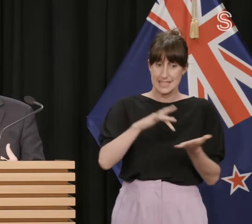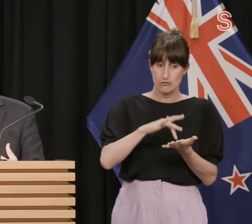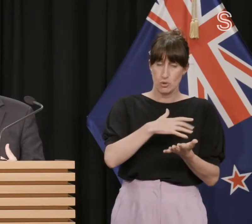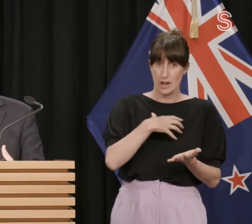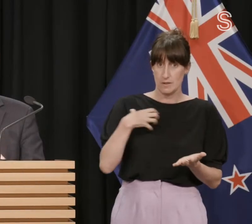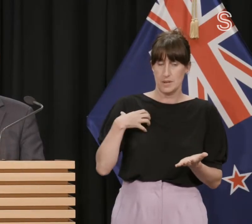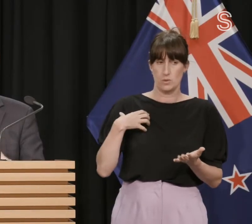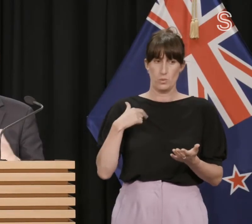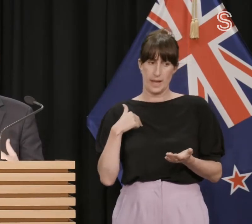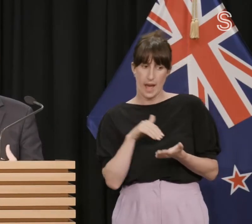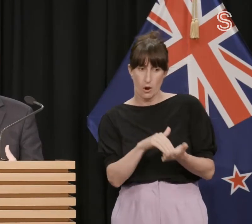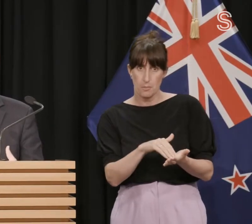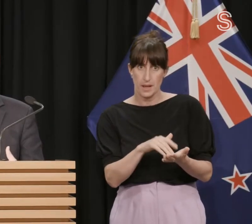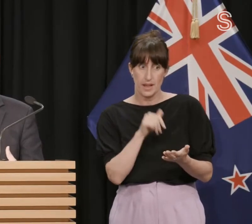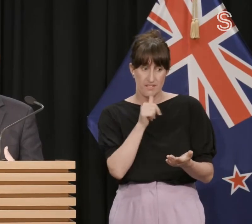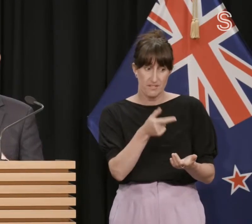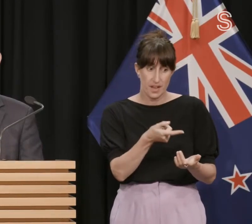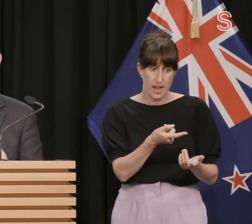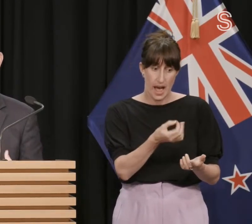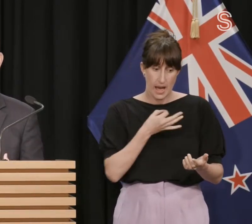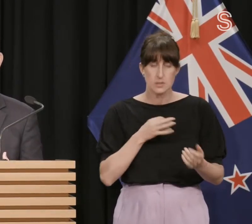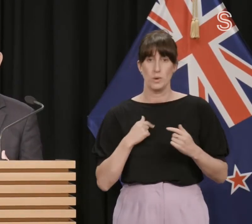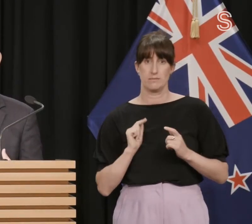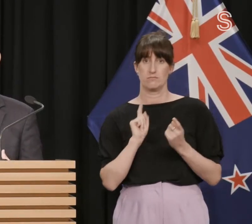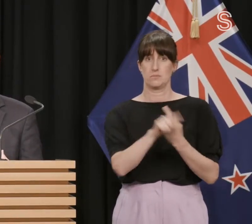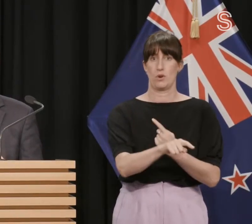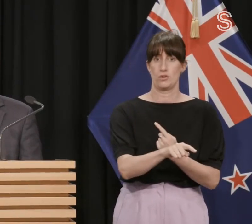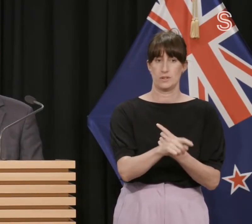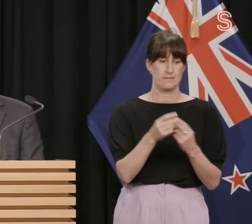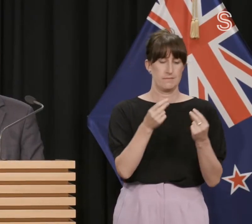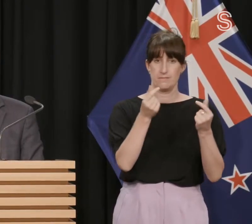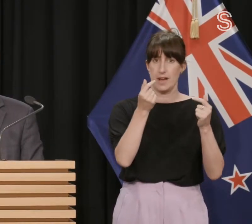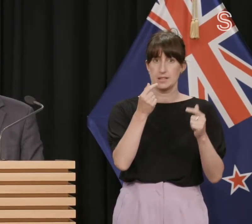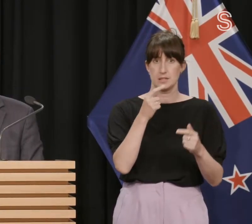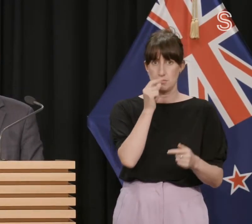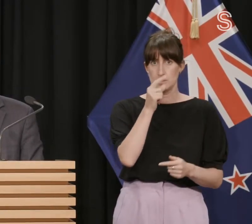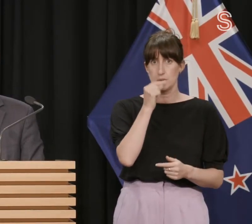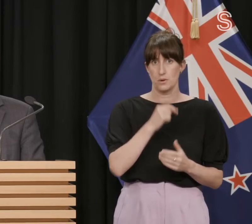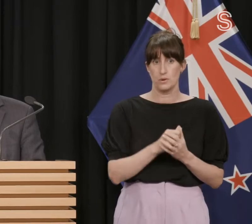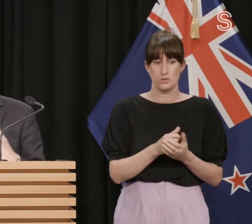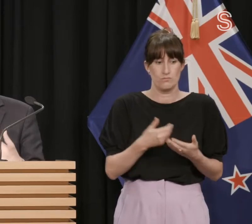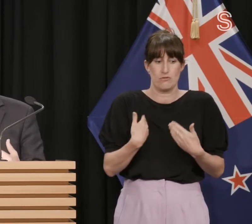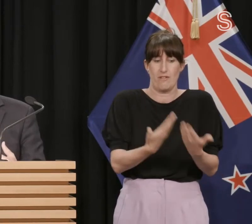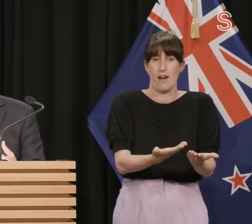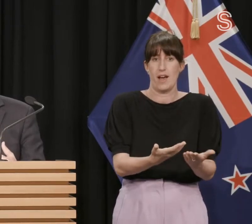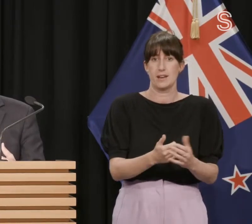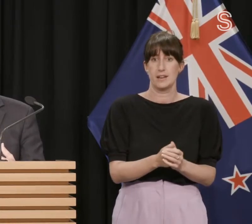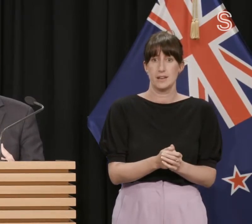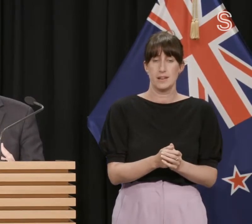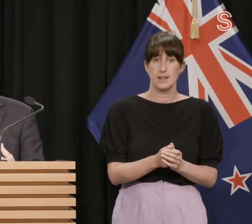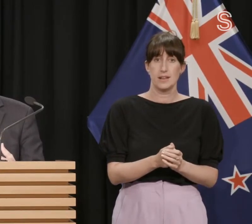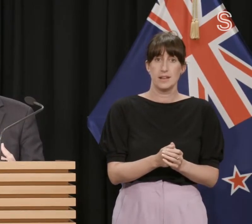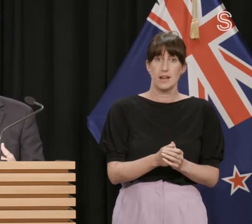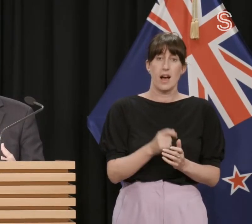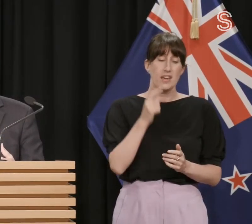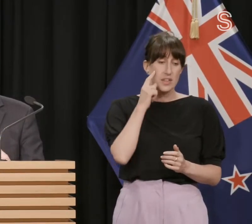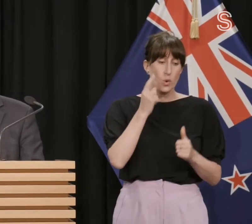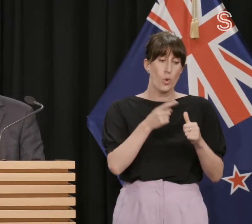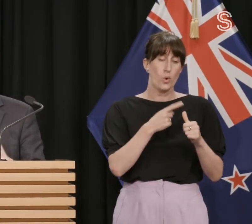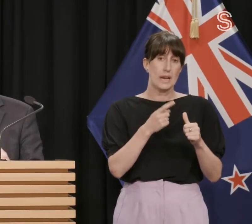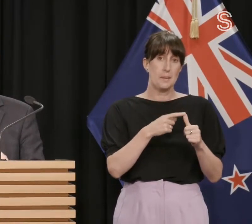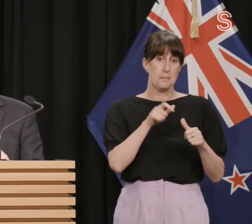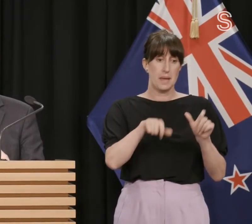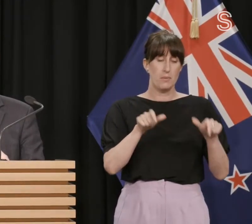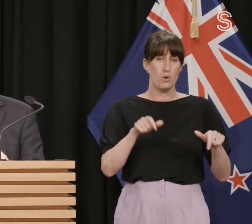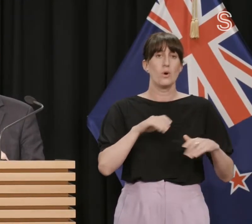Anything that they ask for, we're moving as fast as we can to give them everything that they are asking for. I think it will be a great reassurance to the people of Auckland to know that